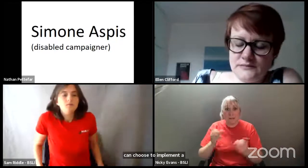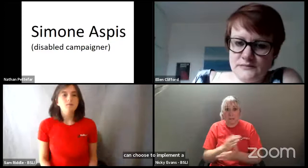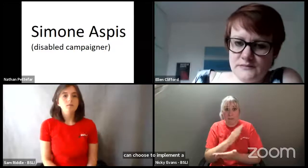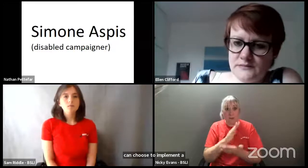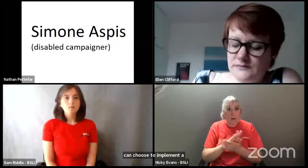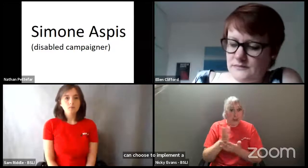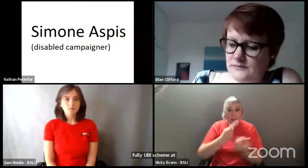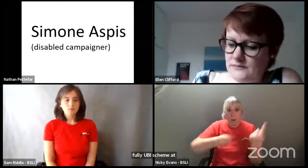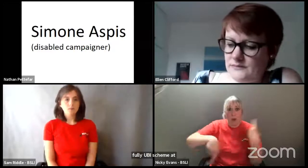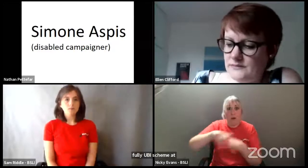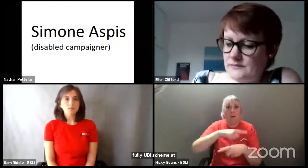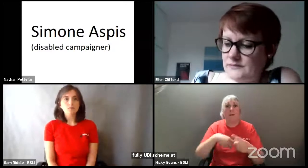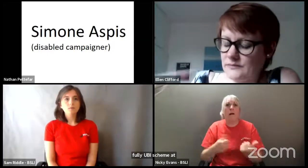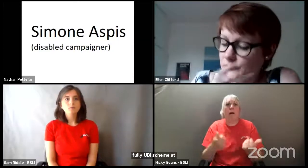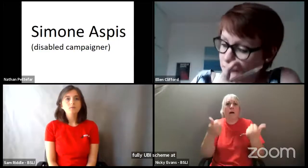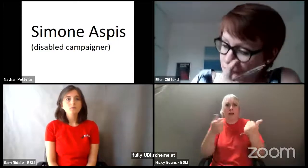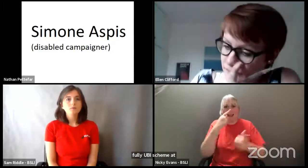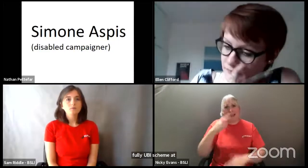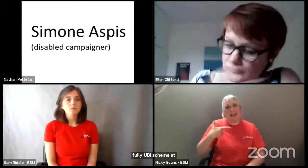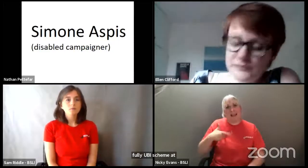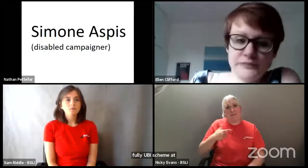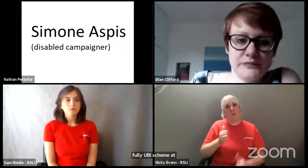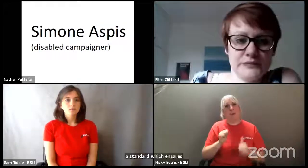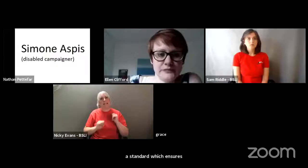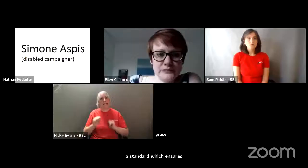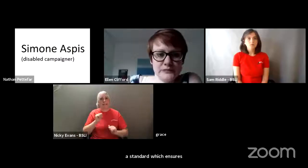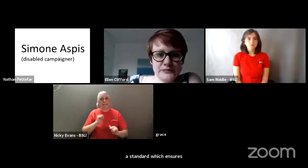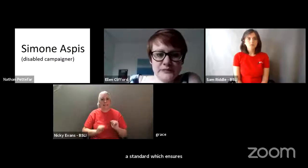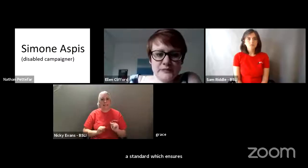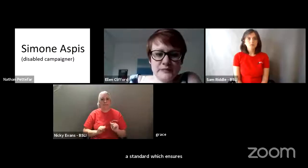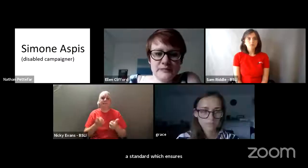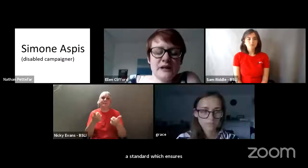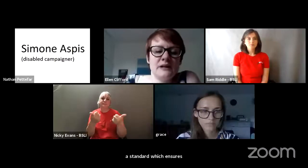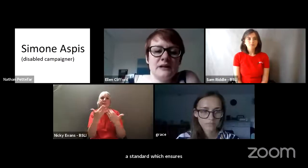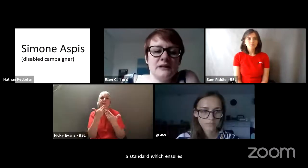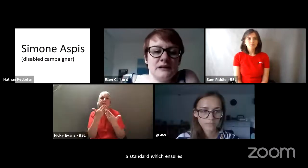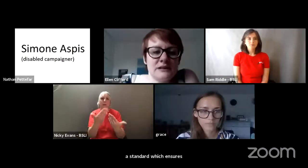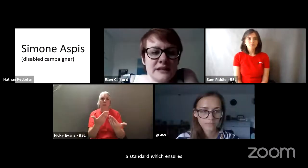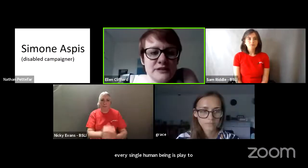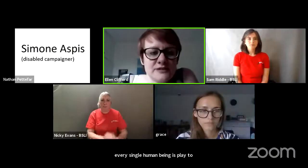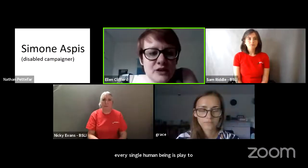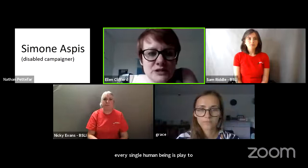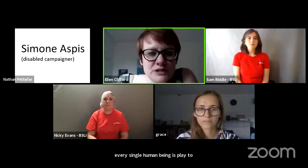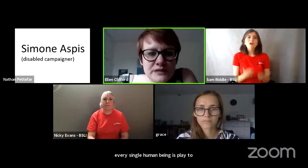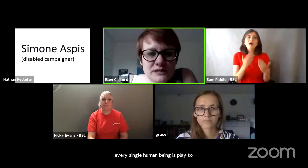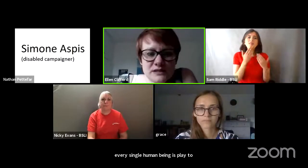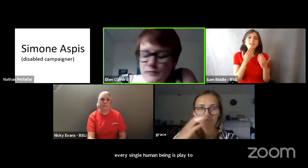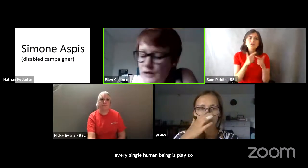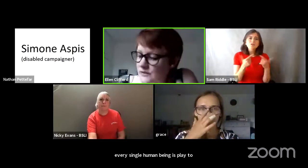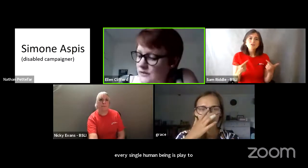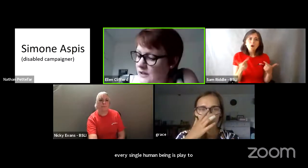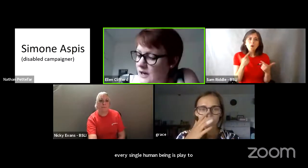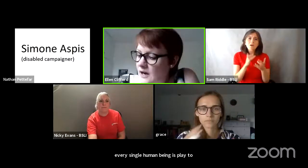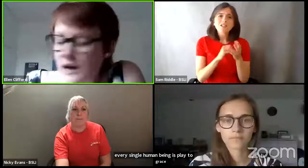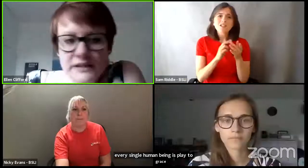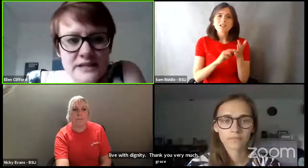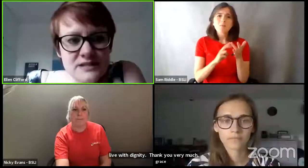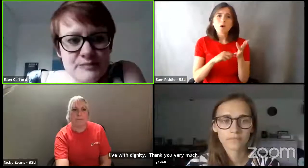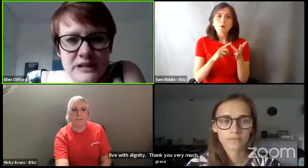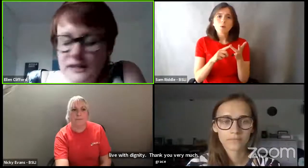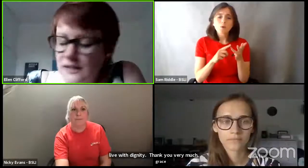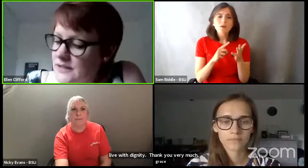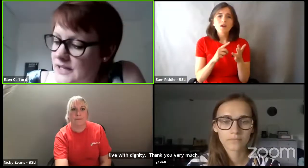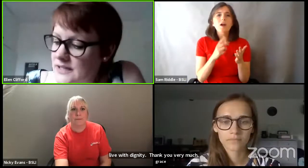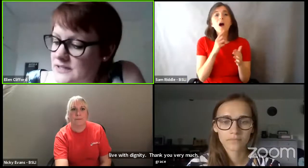being is able to live with dignity. Thank you very much. Thank you so much for that, Simone. Our